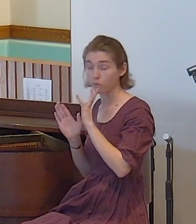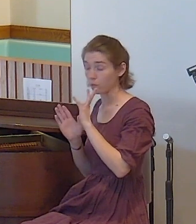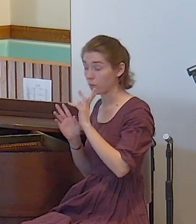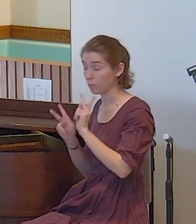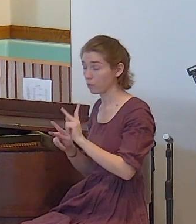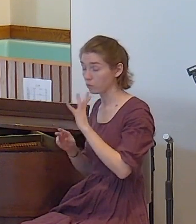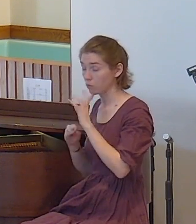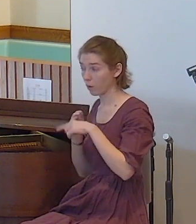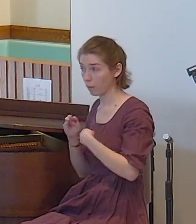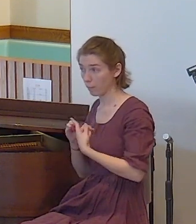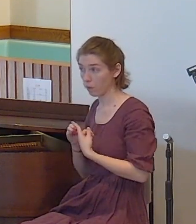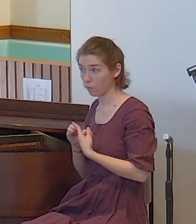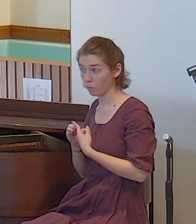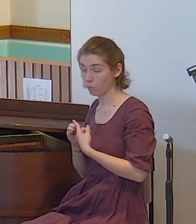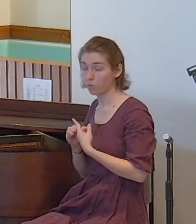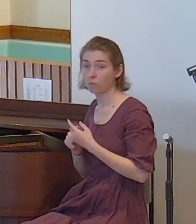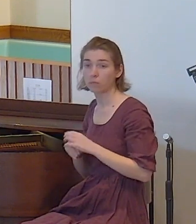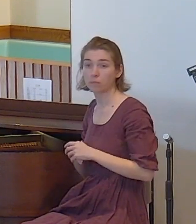about.